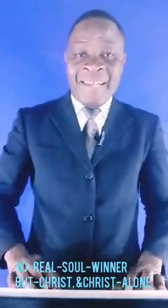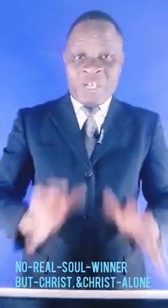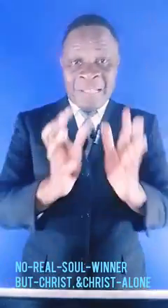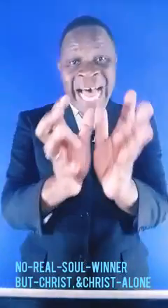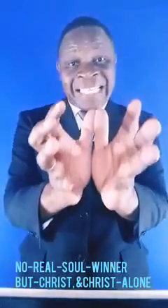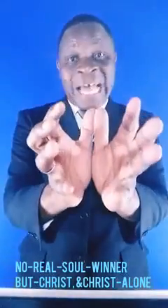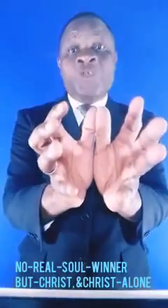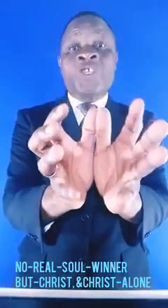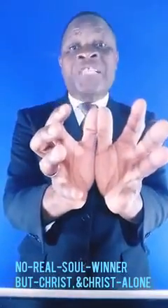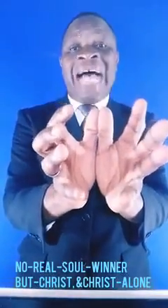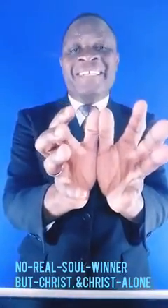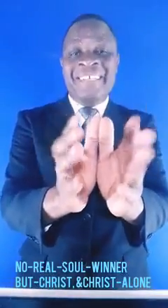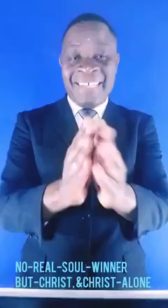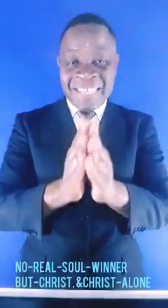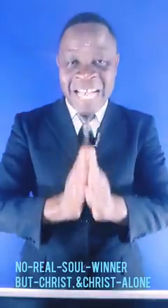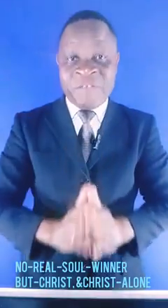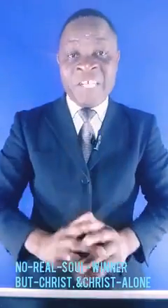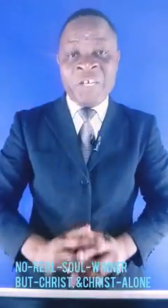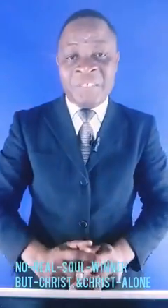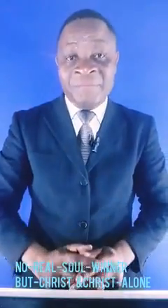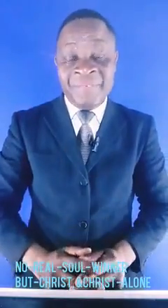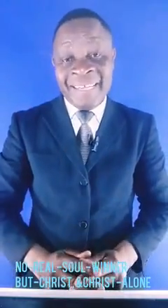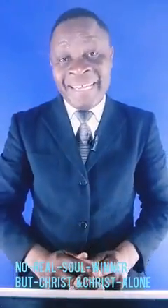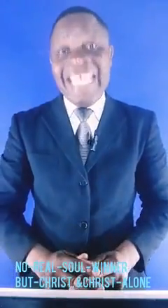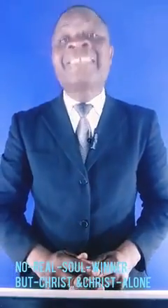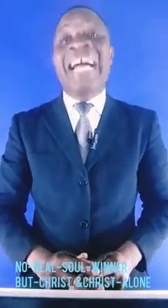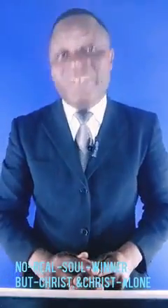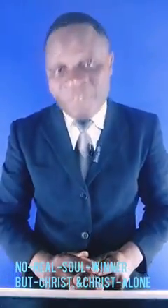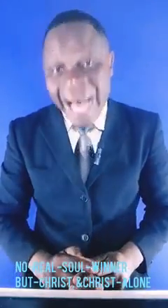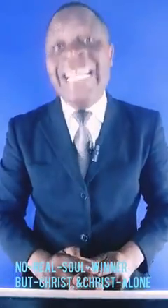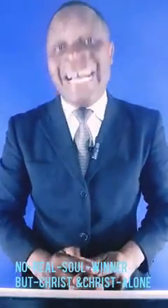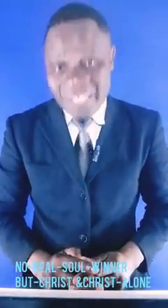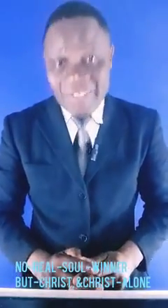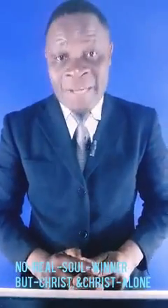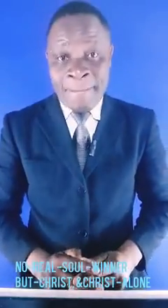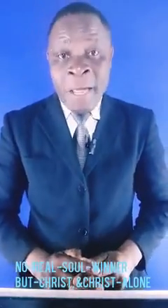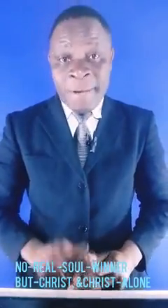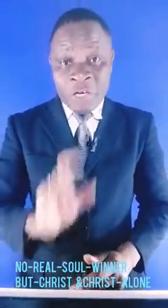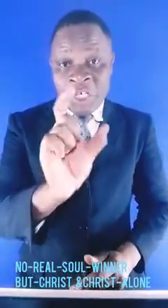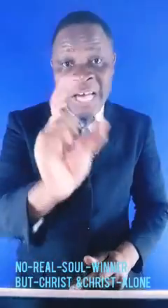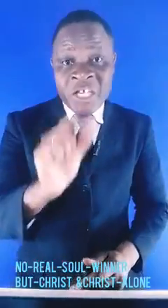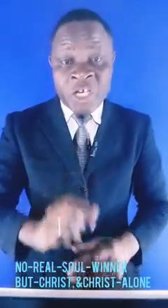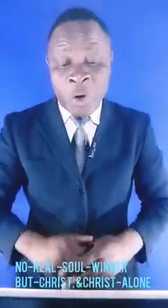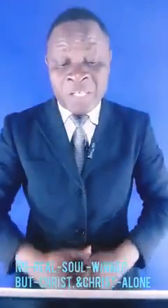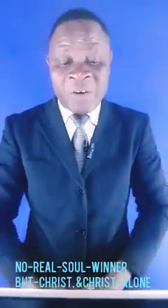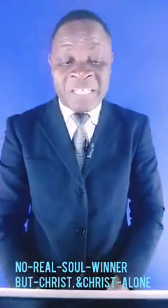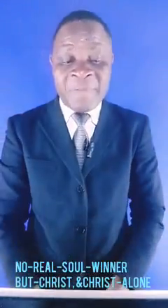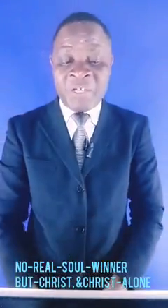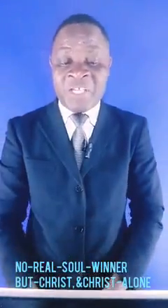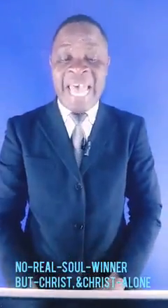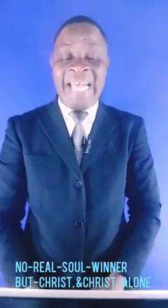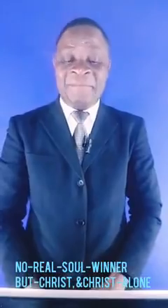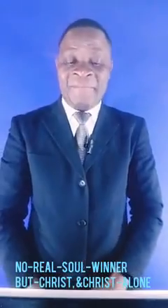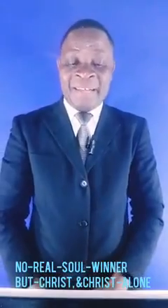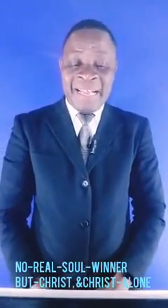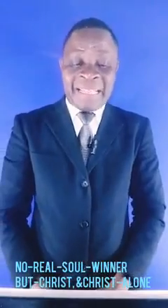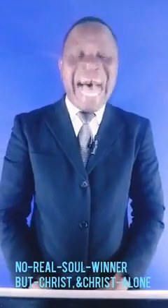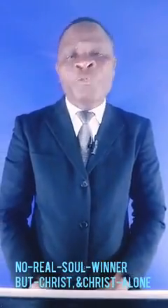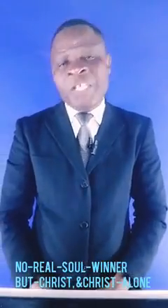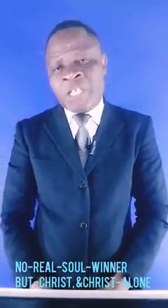So that tells us that salvation is a divine activity. Because Jesus told Nicodemus to say, that which is